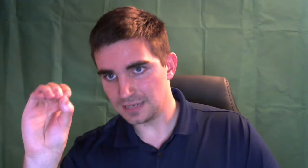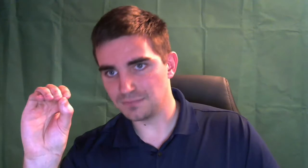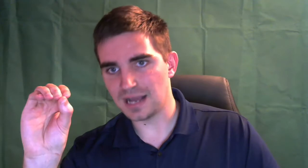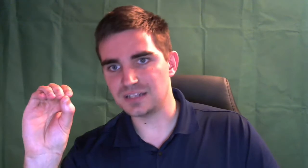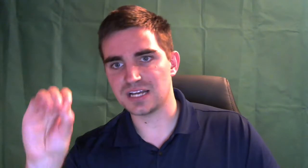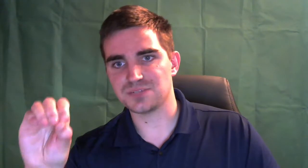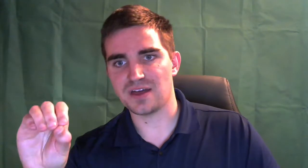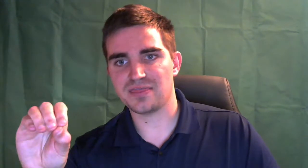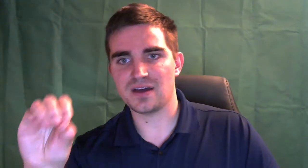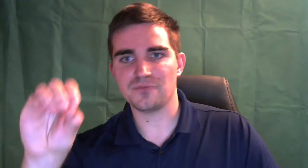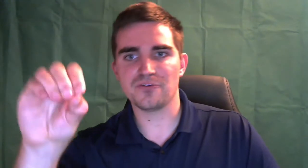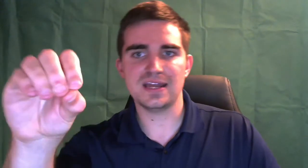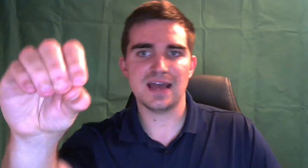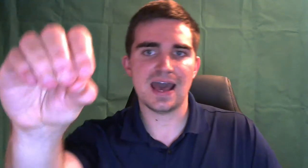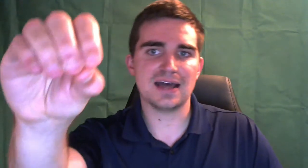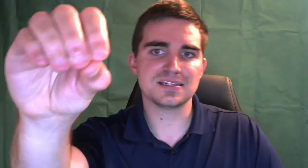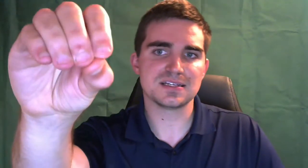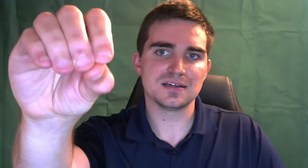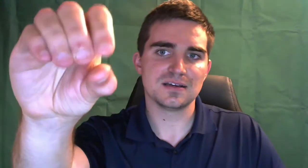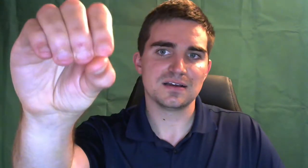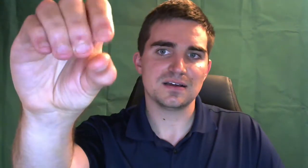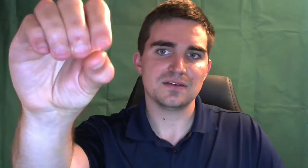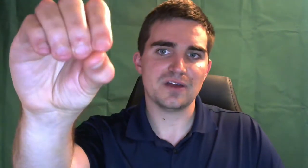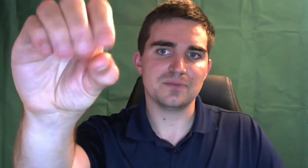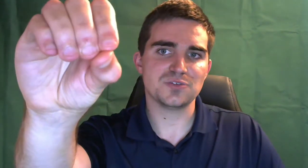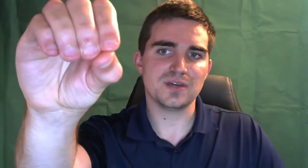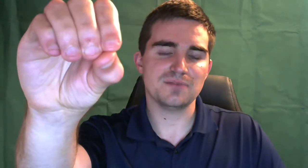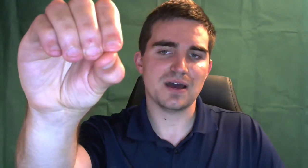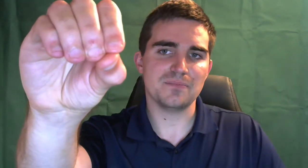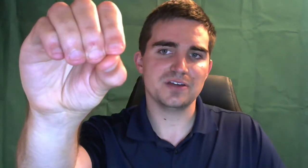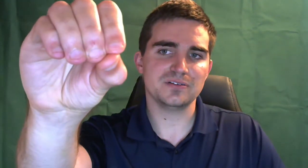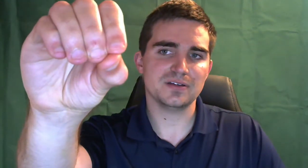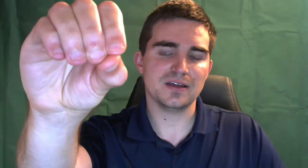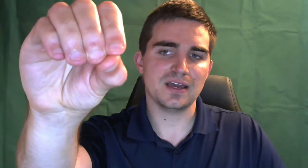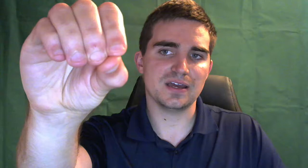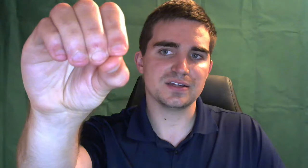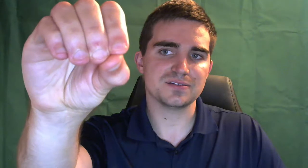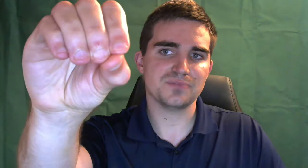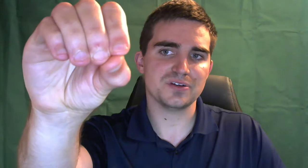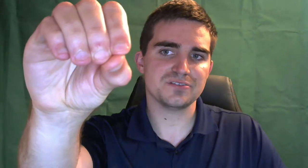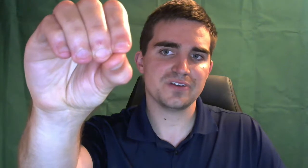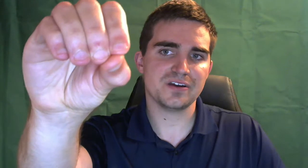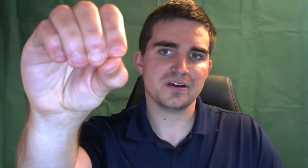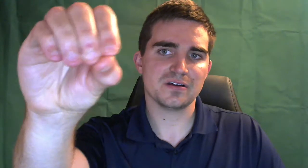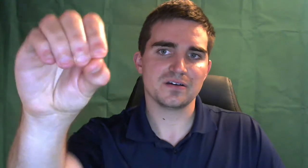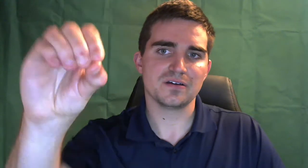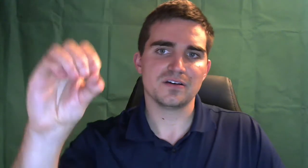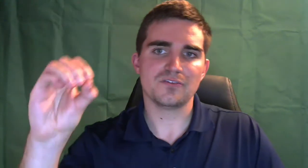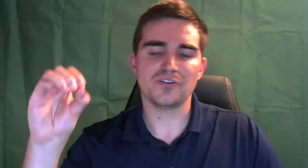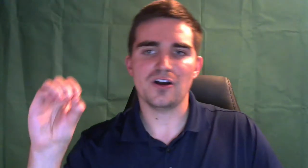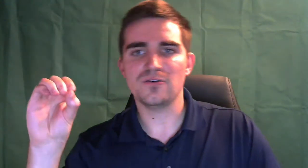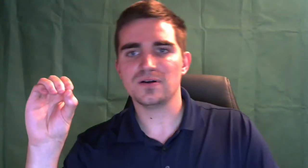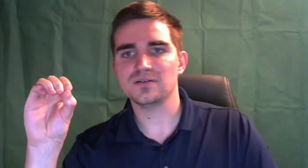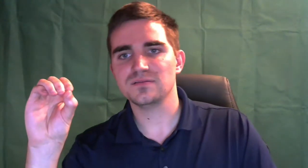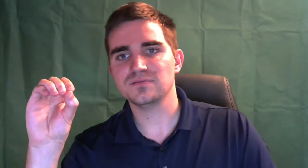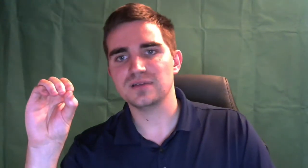I touch my thumb right in between my middle and pointer finger for O. And so